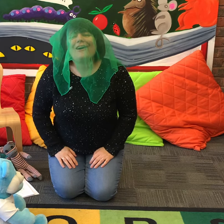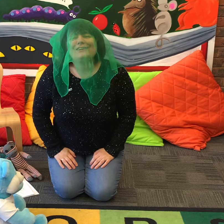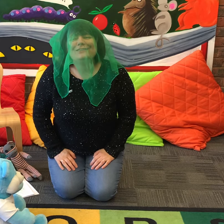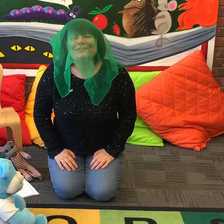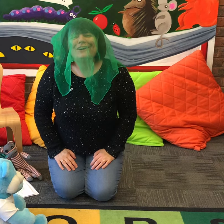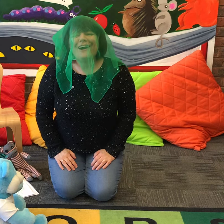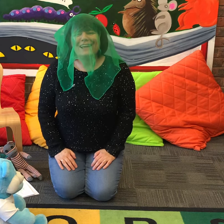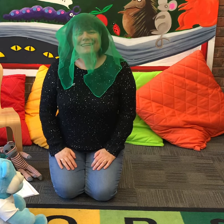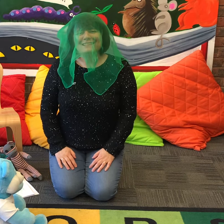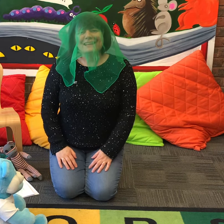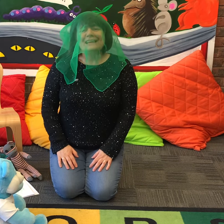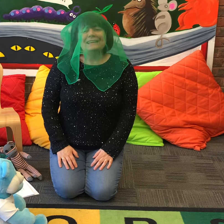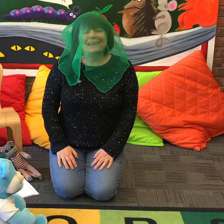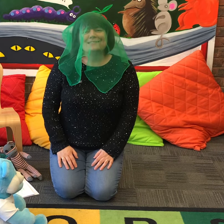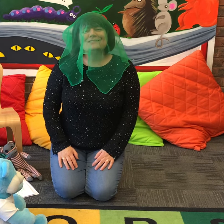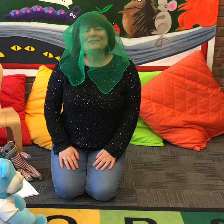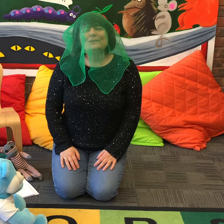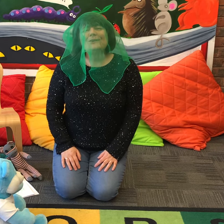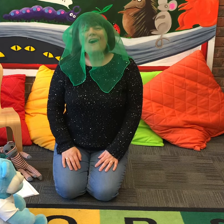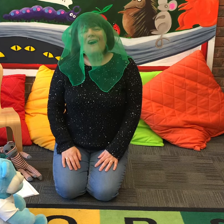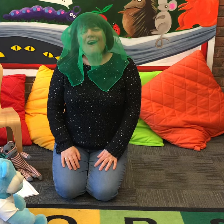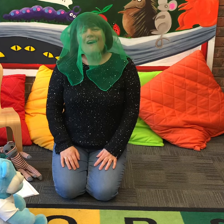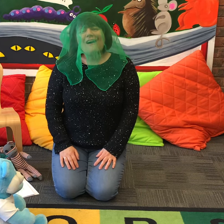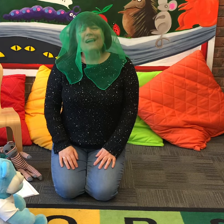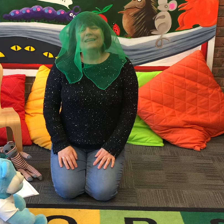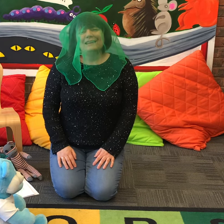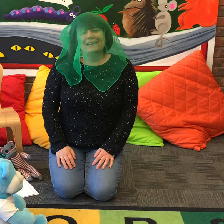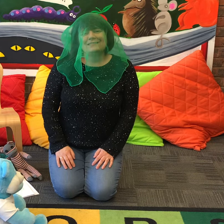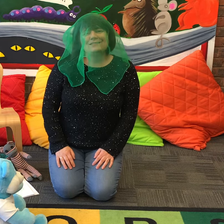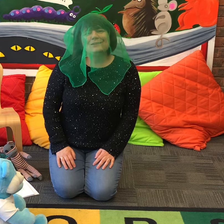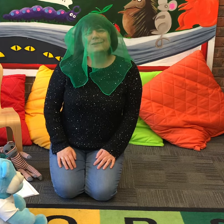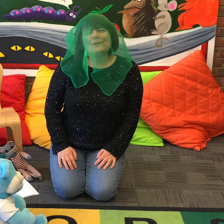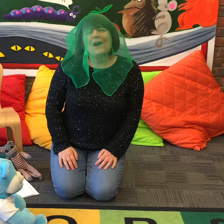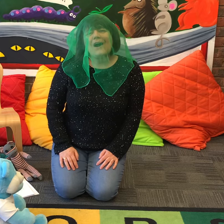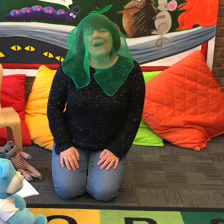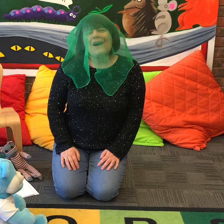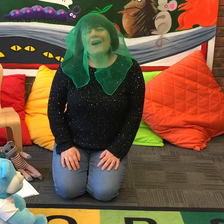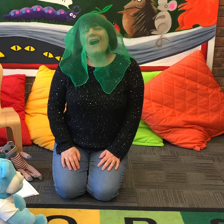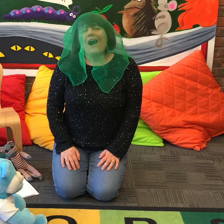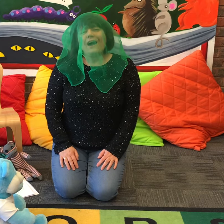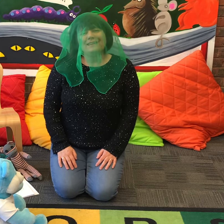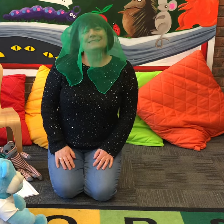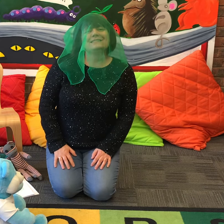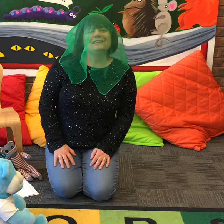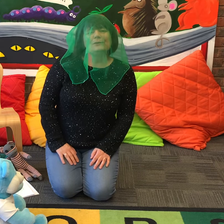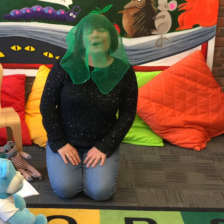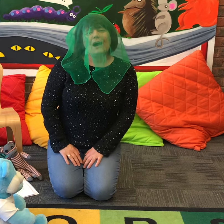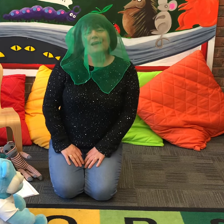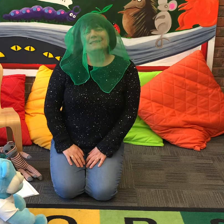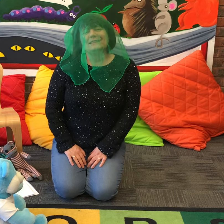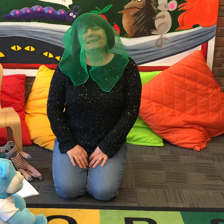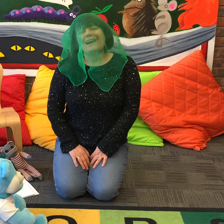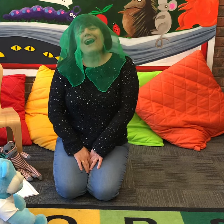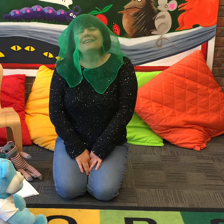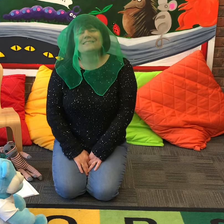you hiding? Yes, you are. Yes, you are. I can see you hiding. I can see